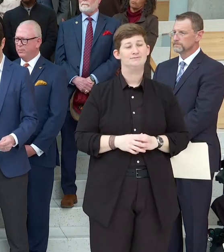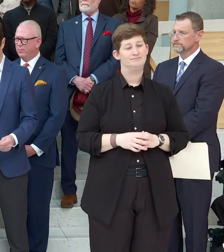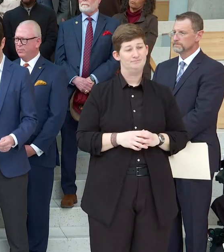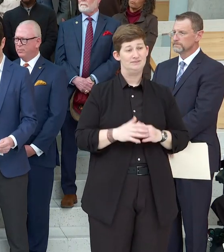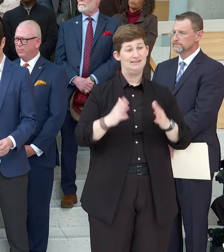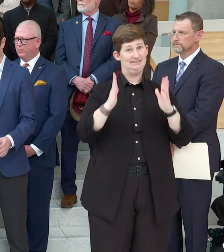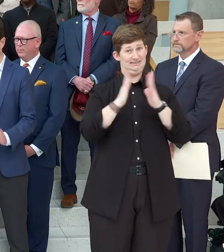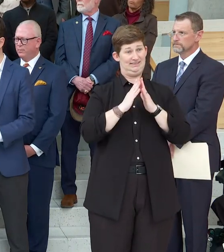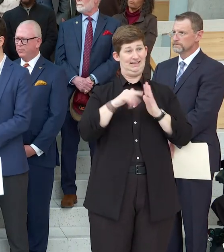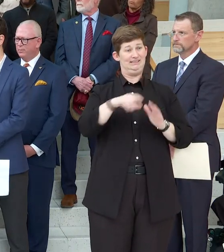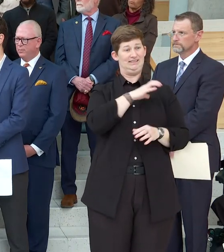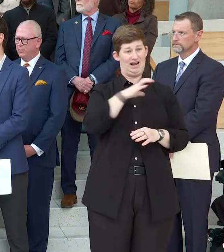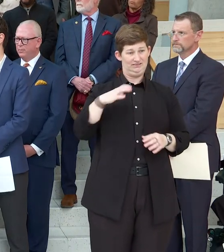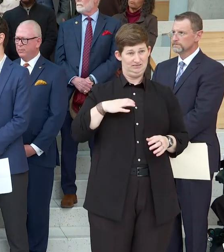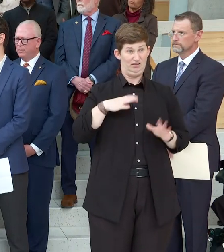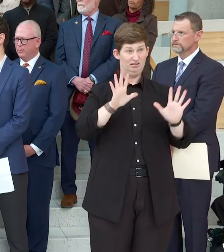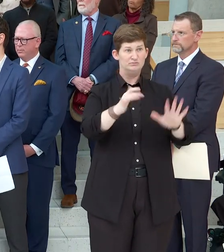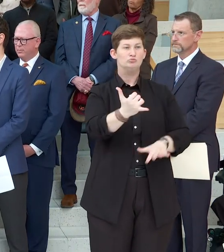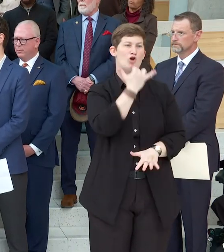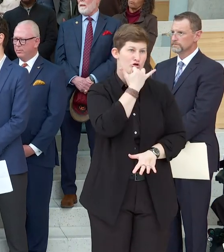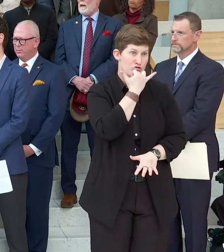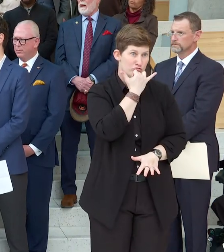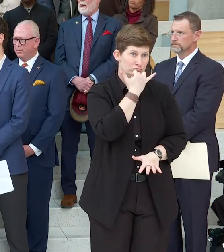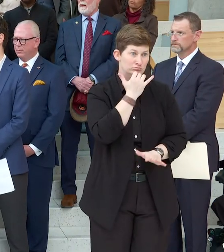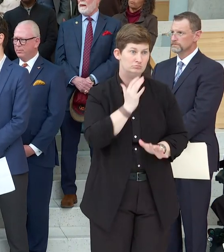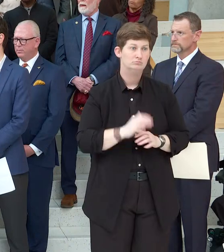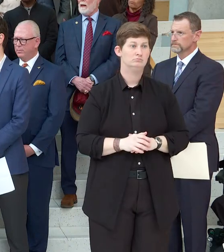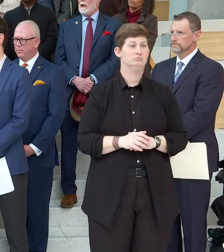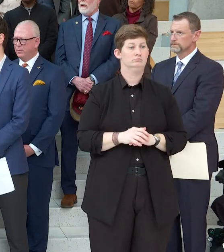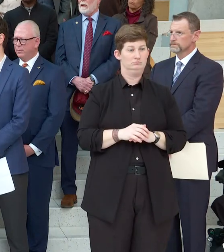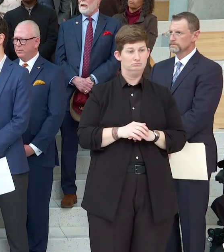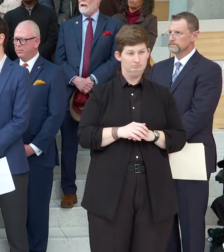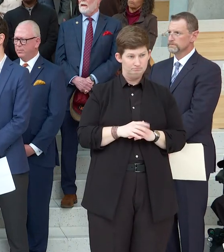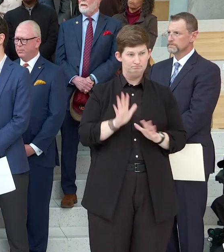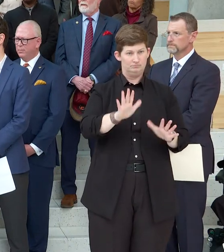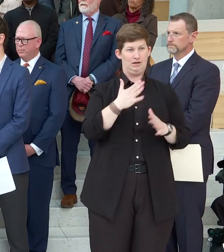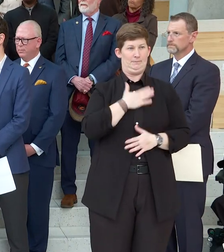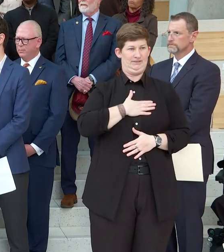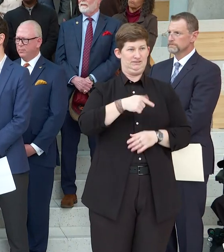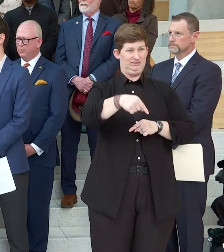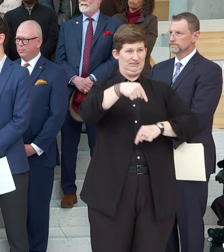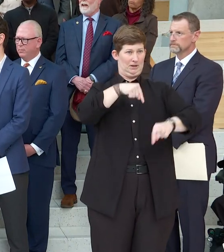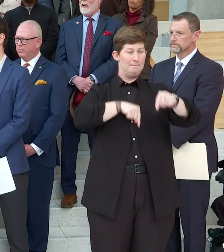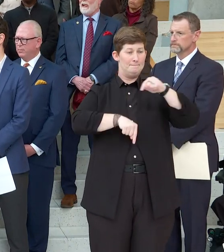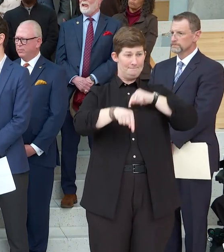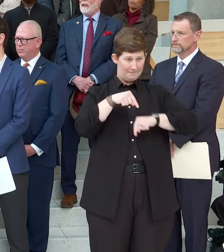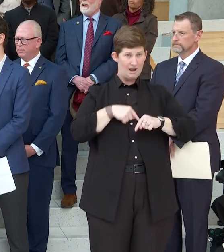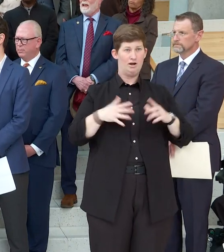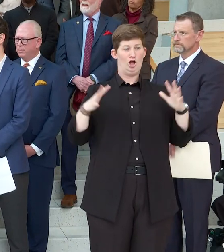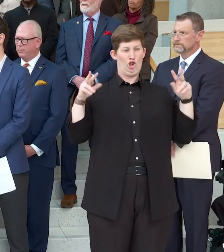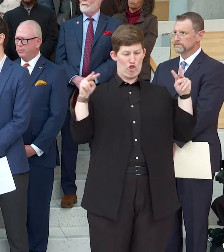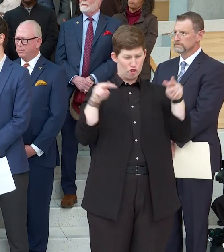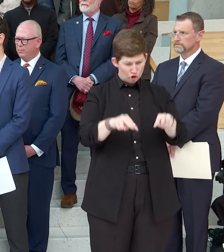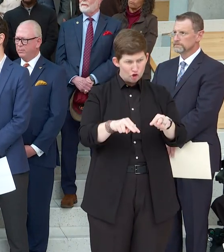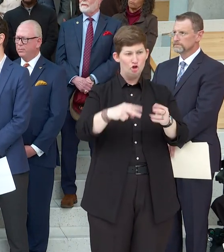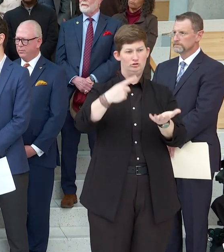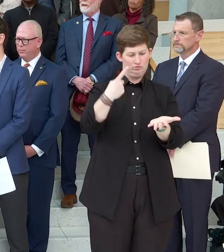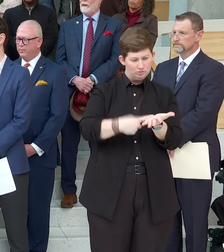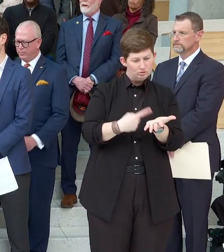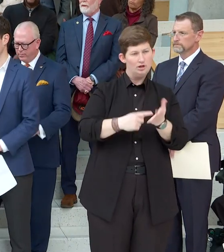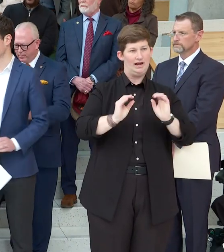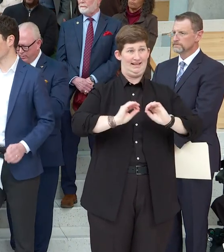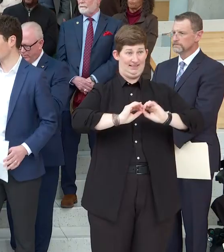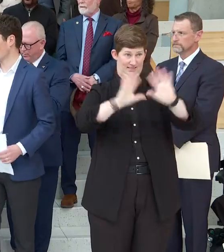We got it wrong. Let's step back from the cliff, and let's make sure that we can have a responsible discussion about a path forward. Thank